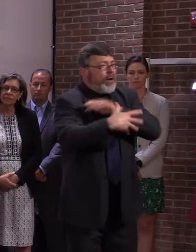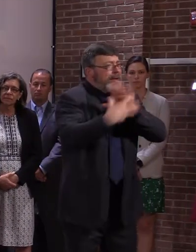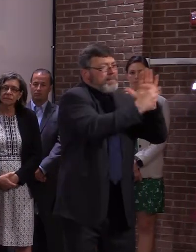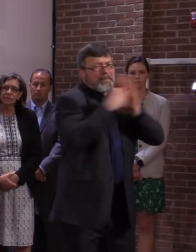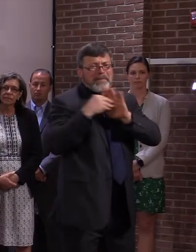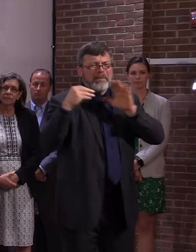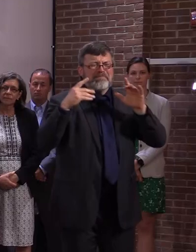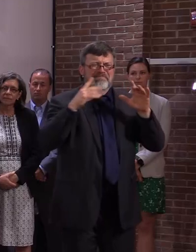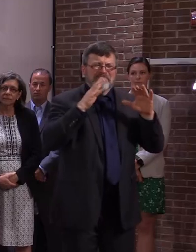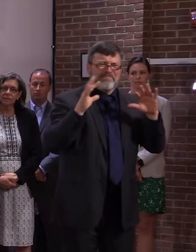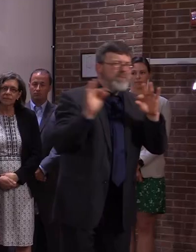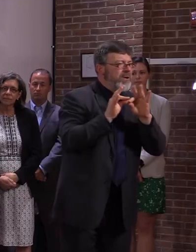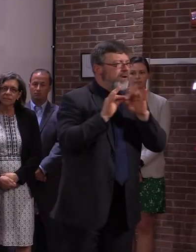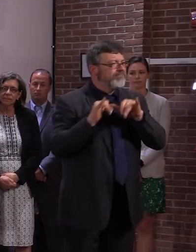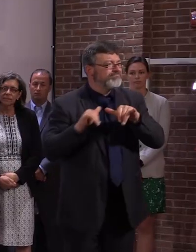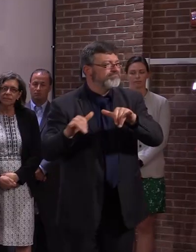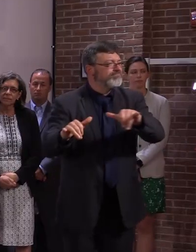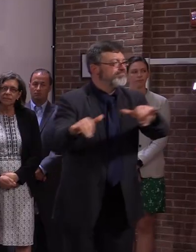Greg, the Bennington Banner.